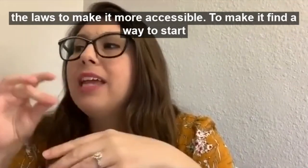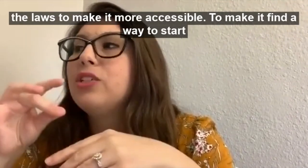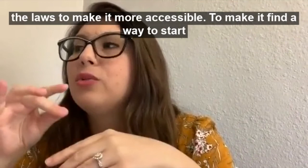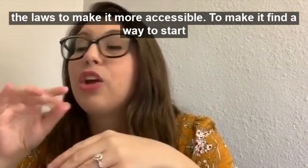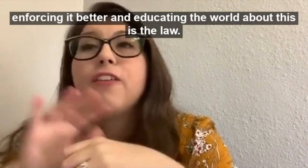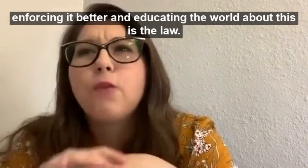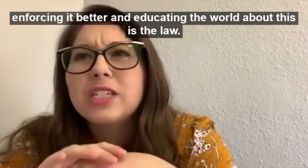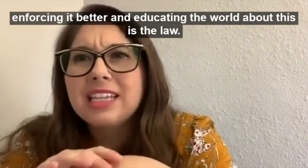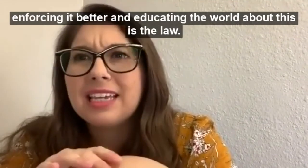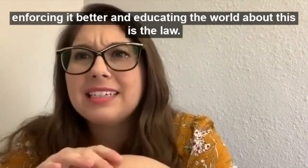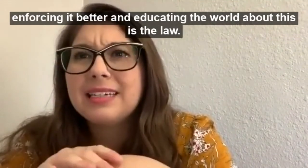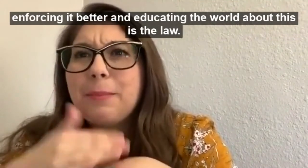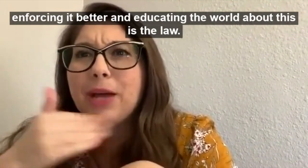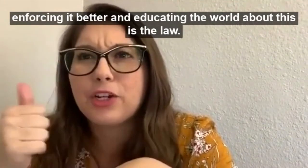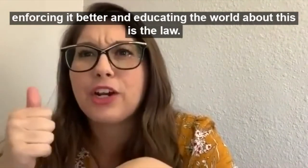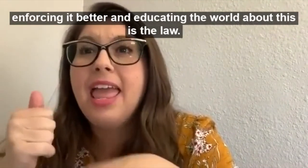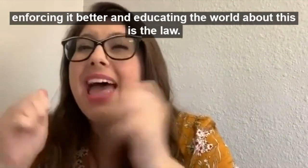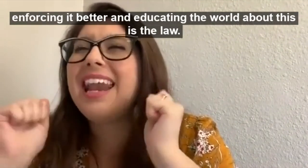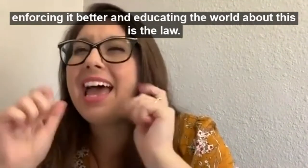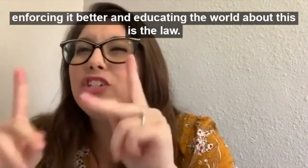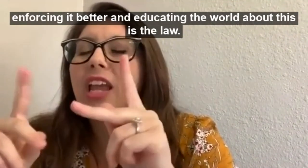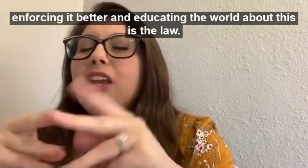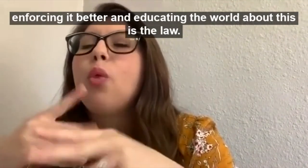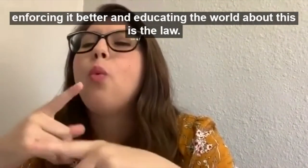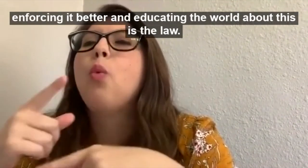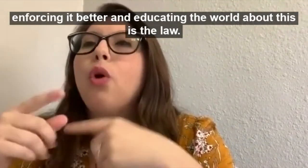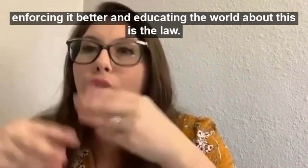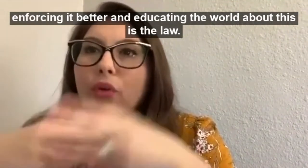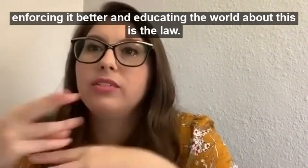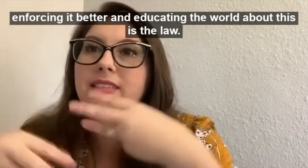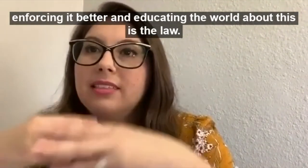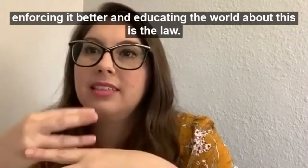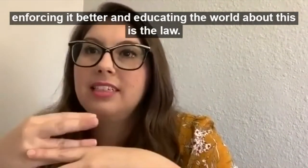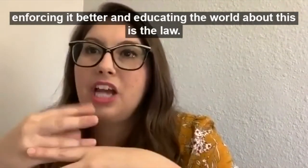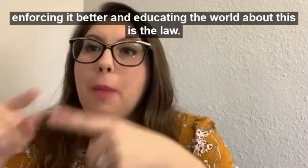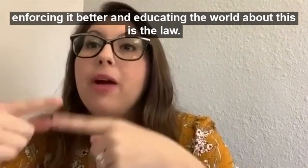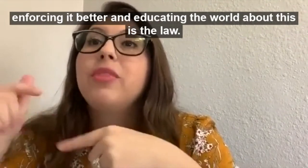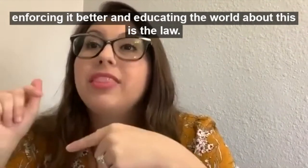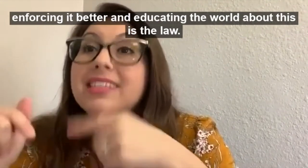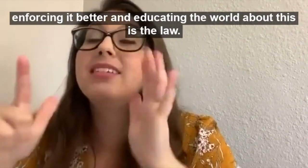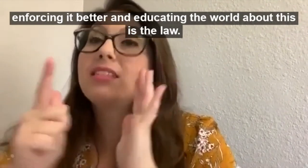to start enforcing it better and educating the world about this is the